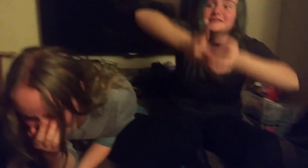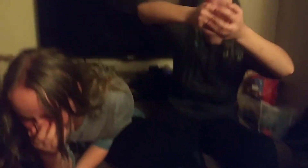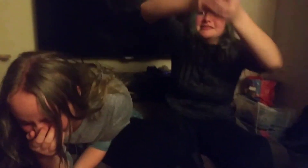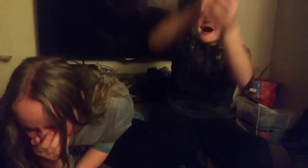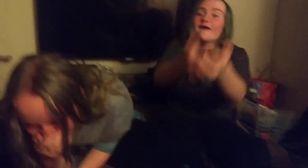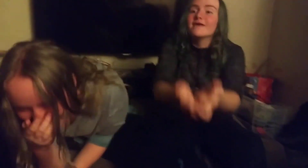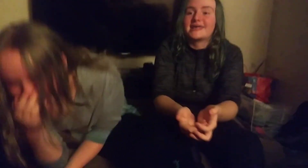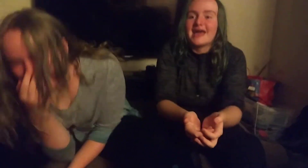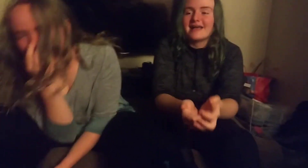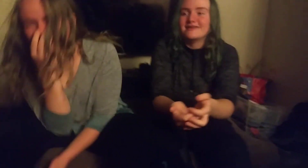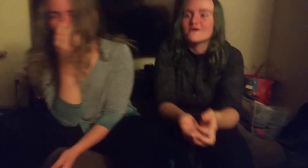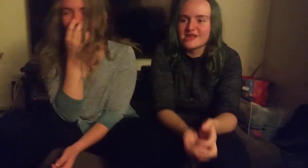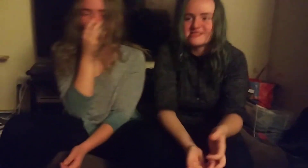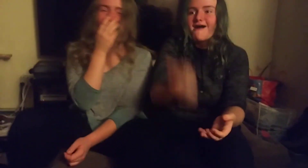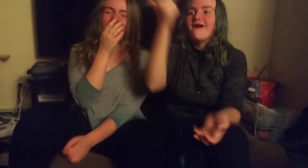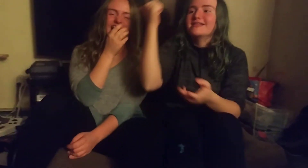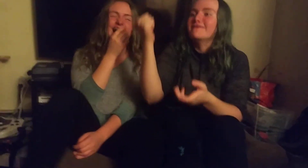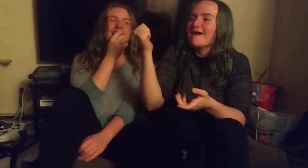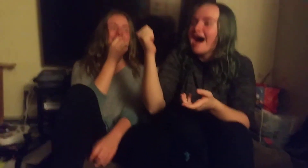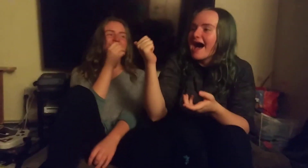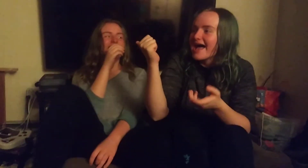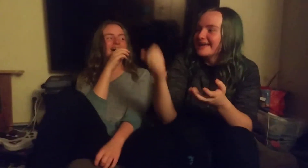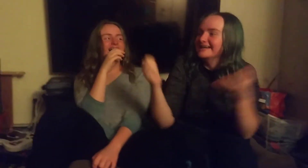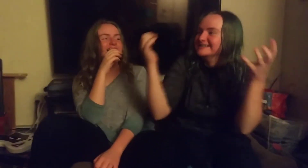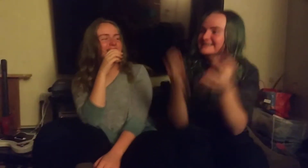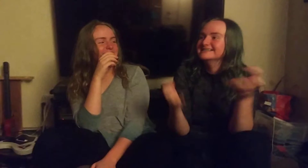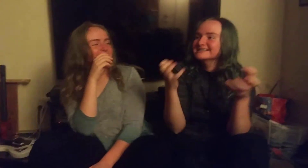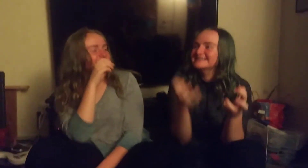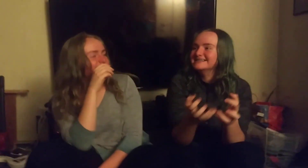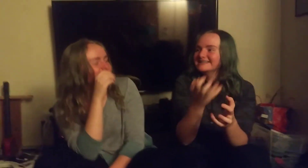No, we can't use it. Throw it away.